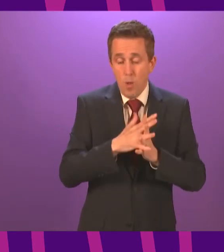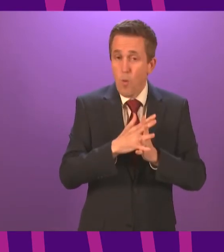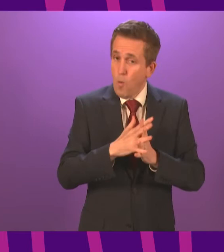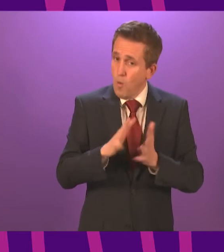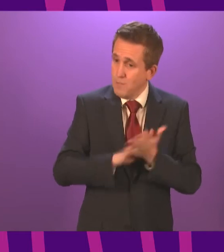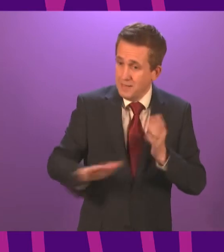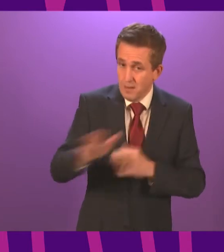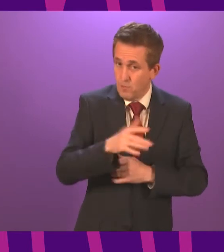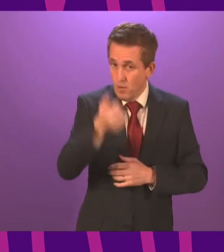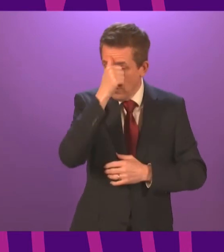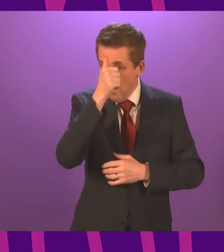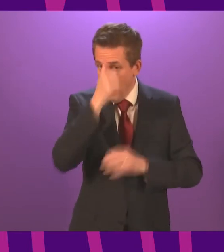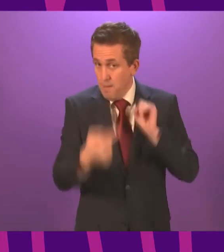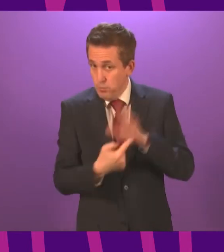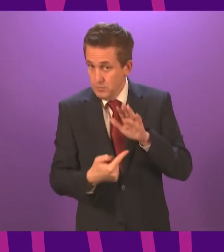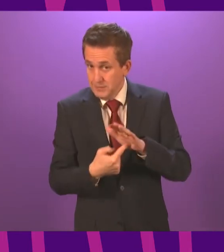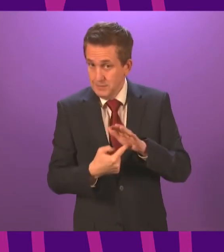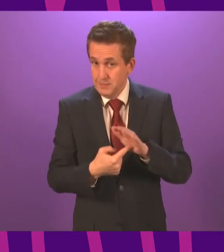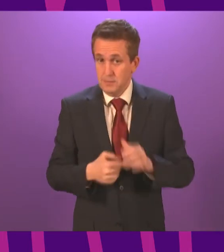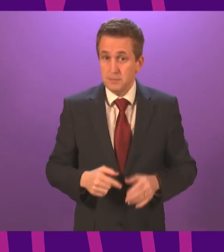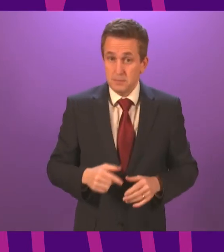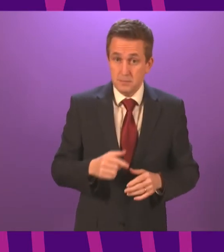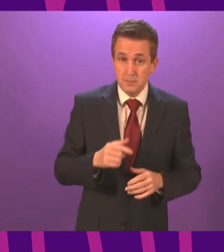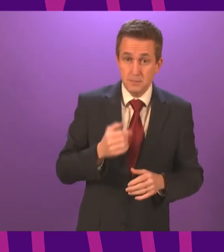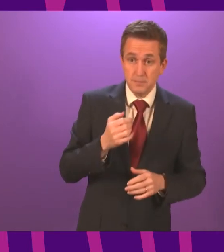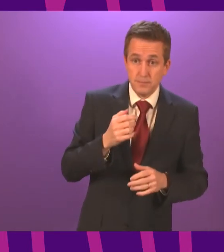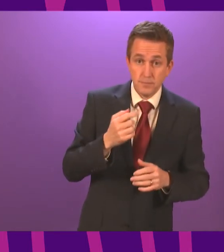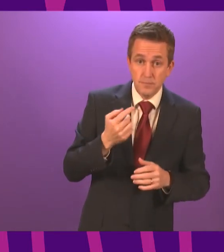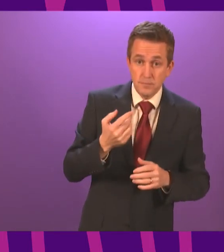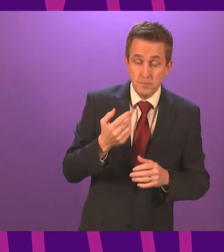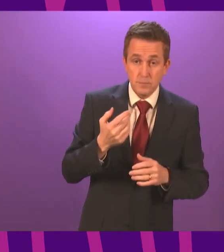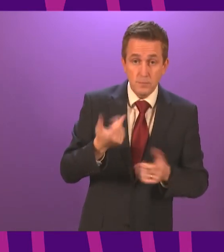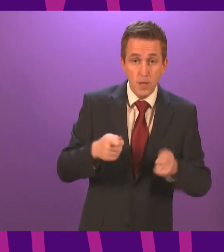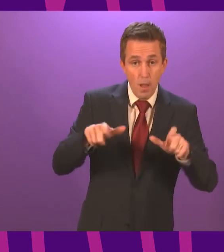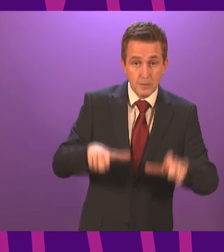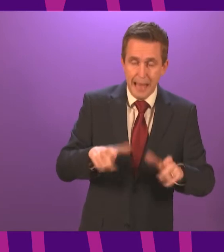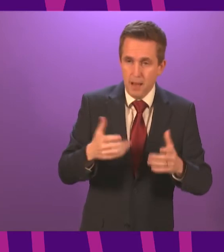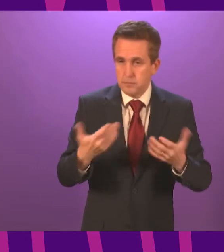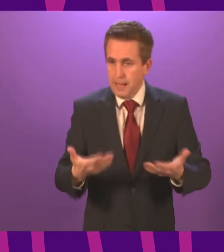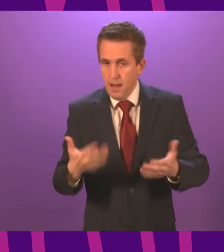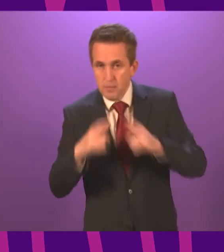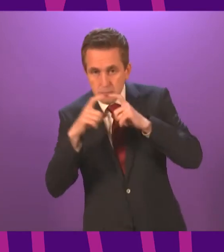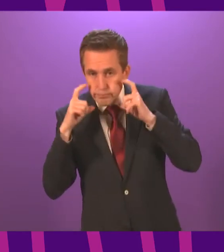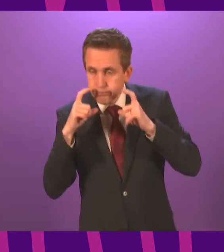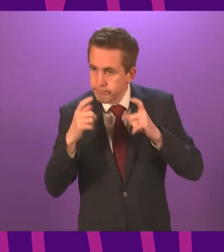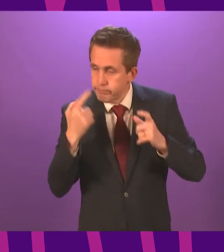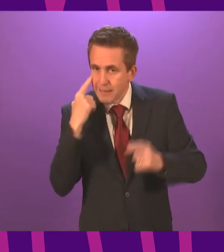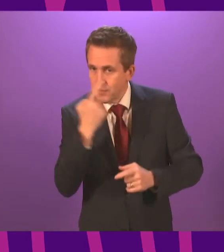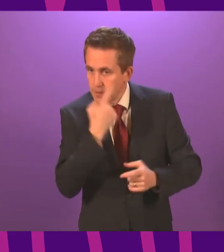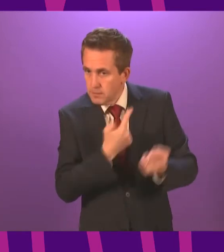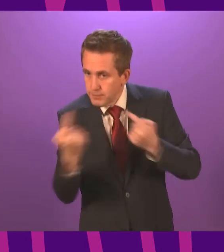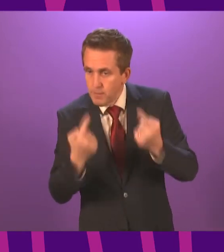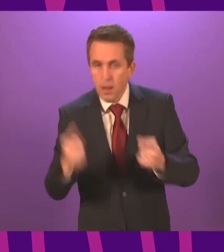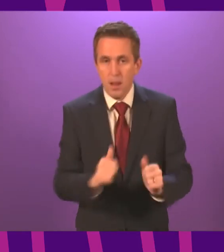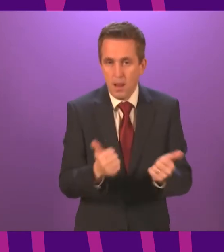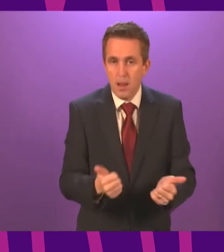its importance. The dramatic increase in the numbers of people wearing face coverings when they were put into law demonstrates that fact. And we're confident that people